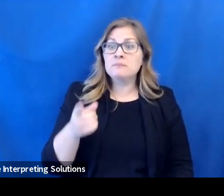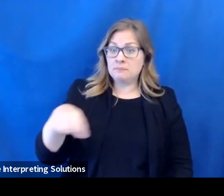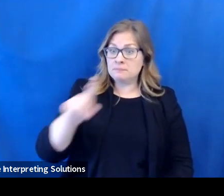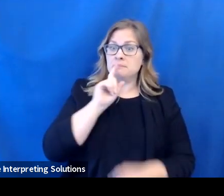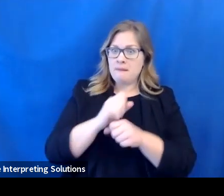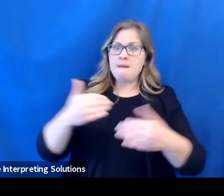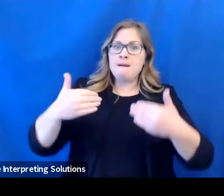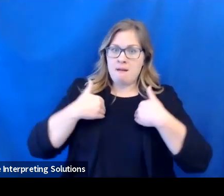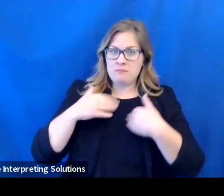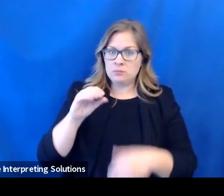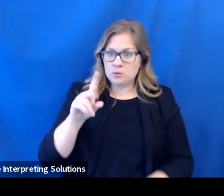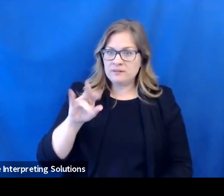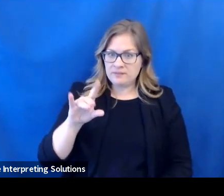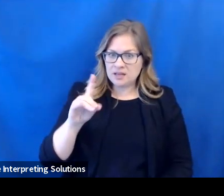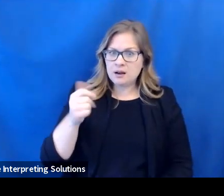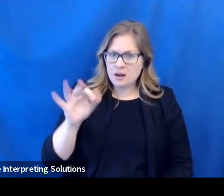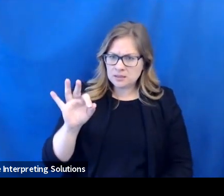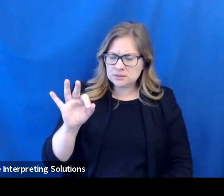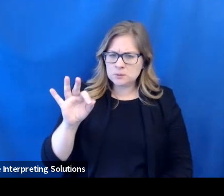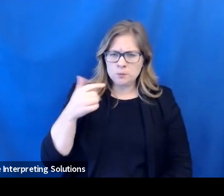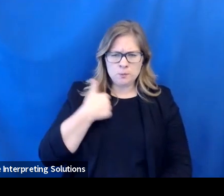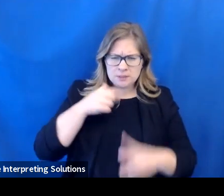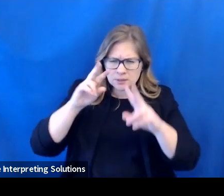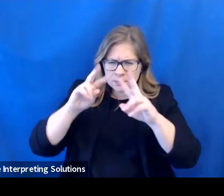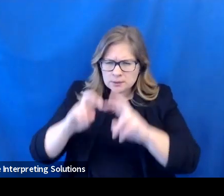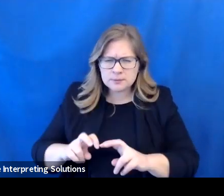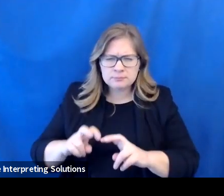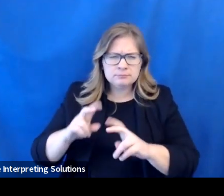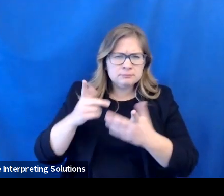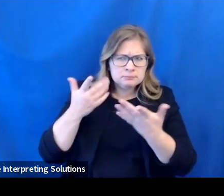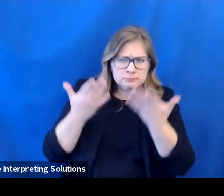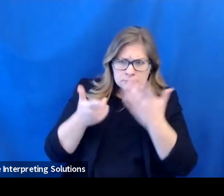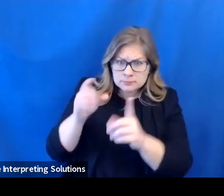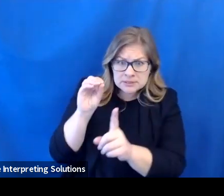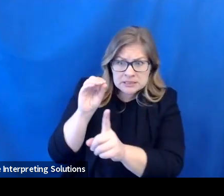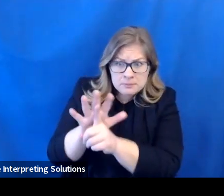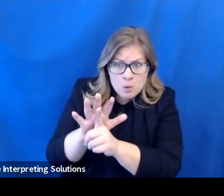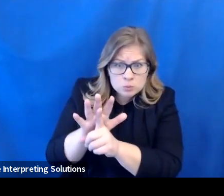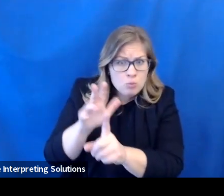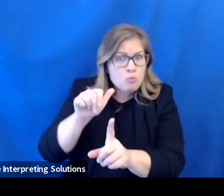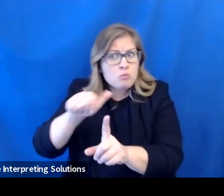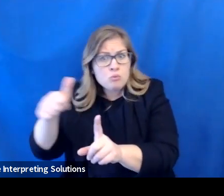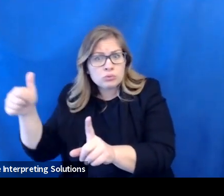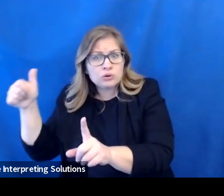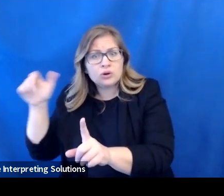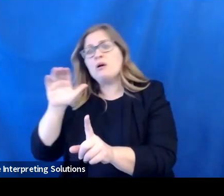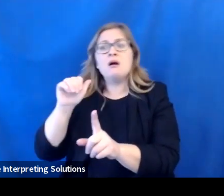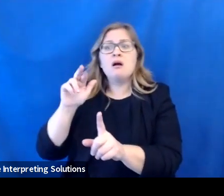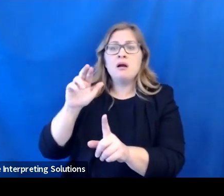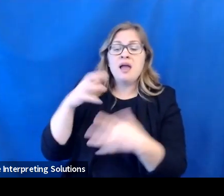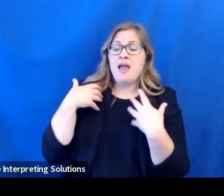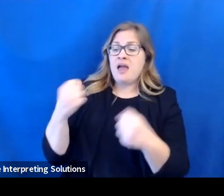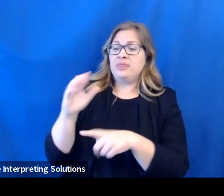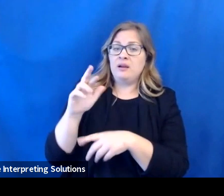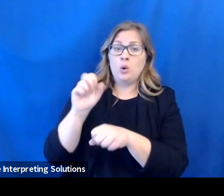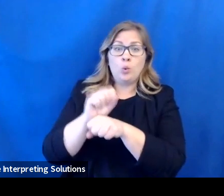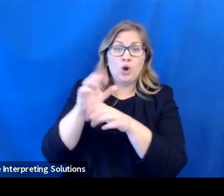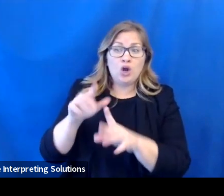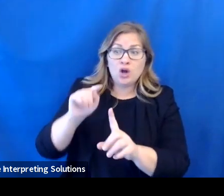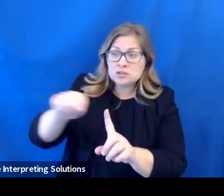potential exposures, both between healthcare workers, with patients, all of those things. And so we've got a pretty